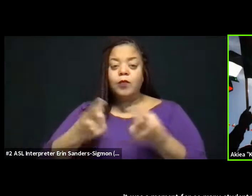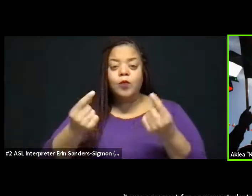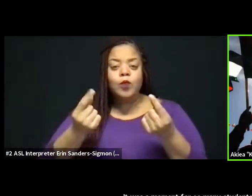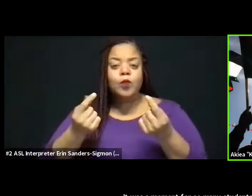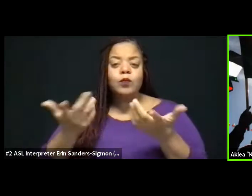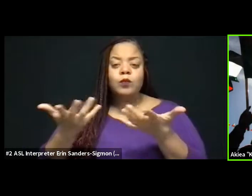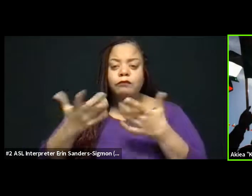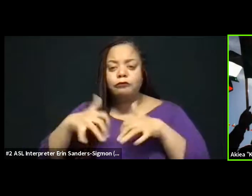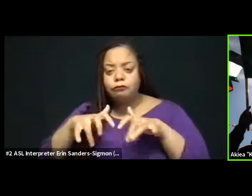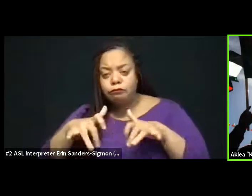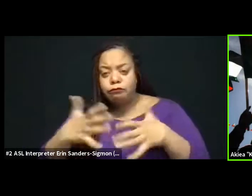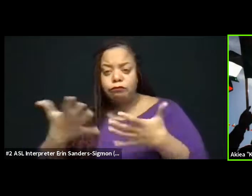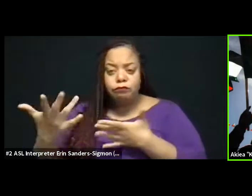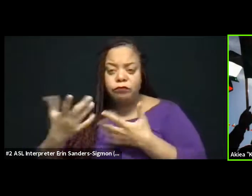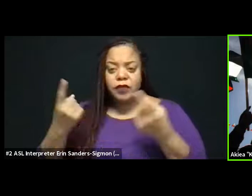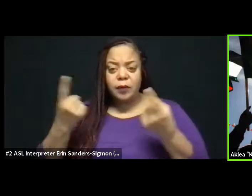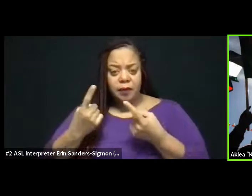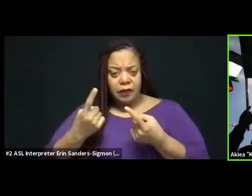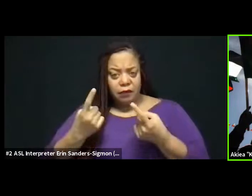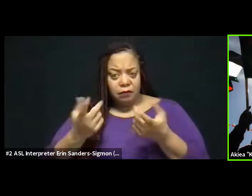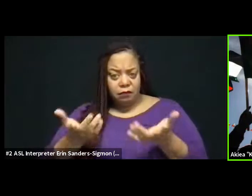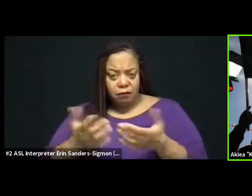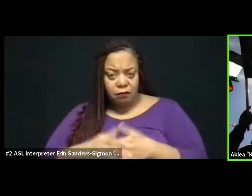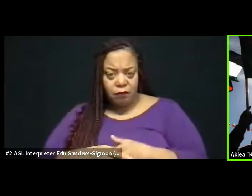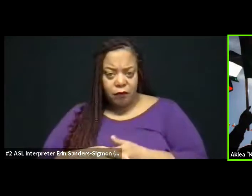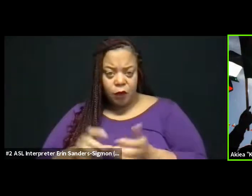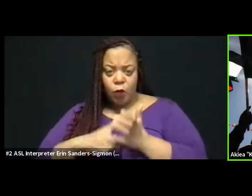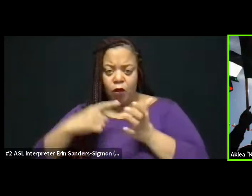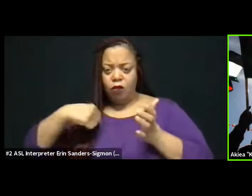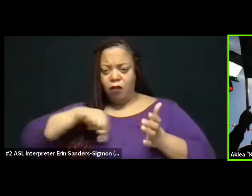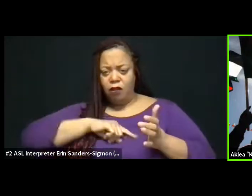requires us to be able to teach into